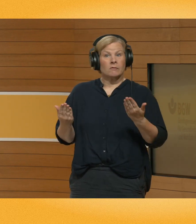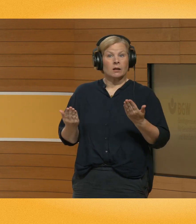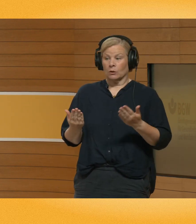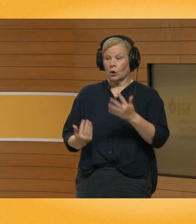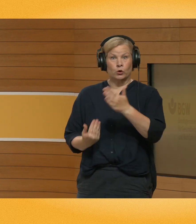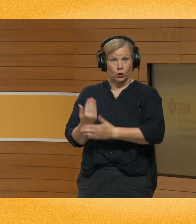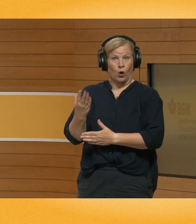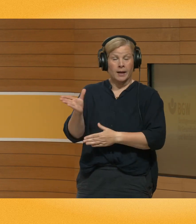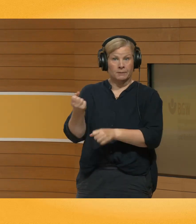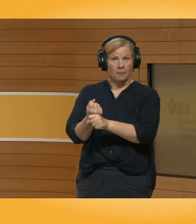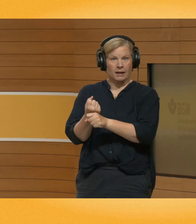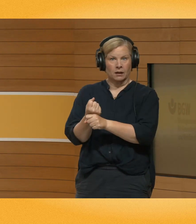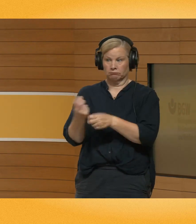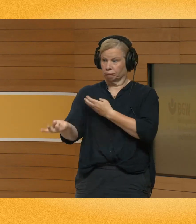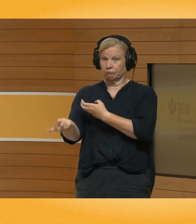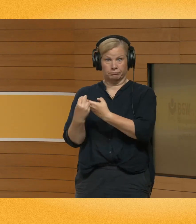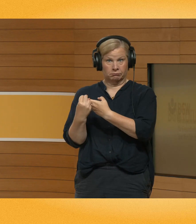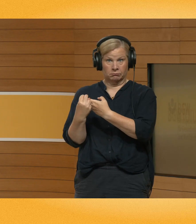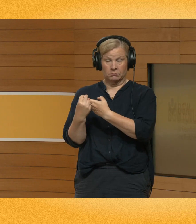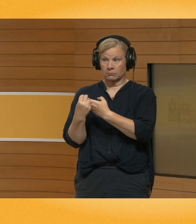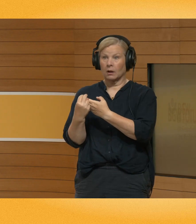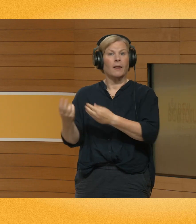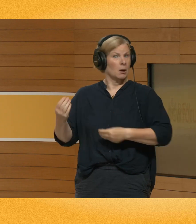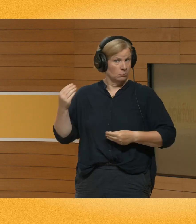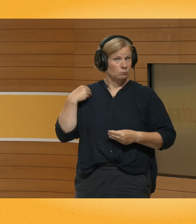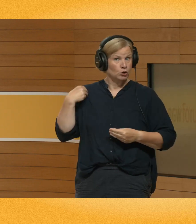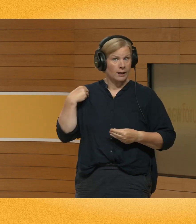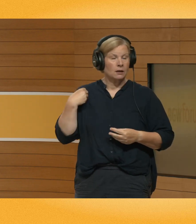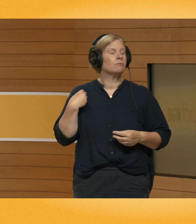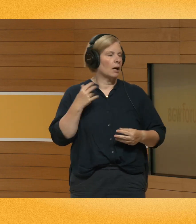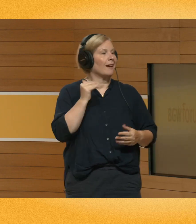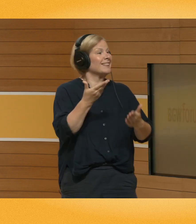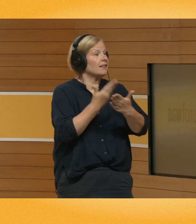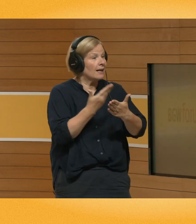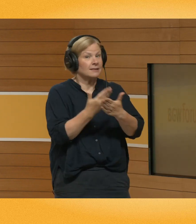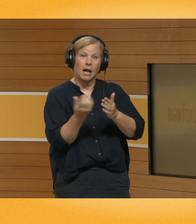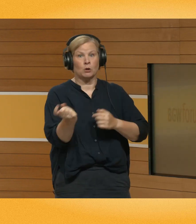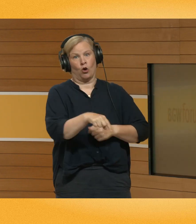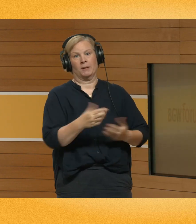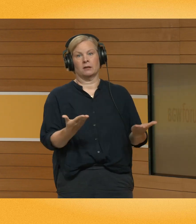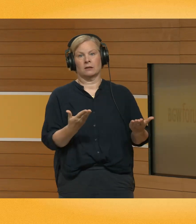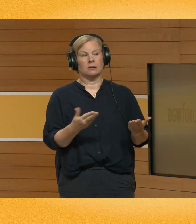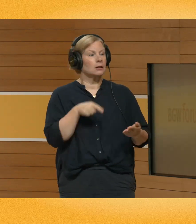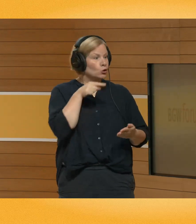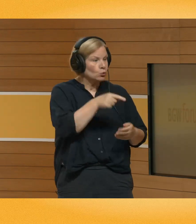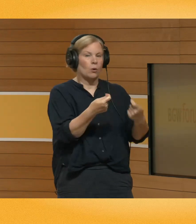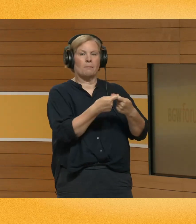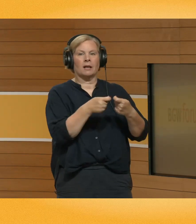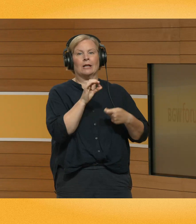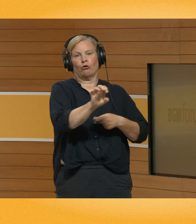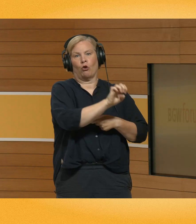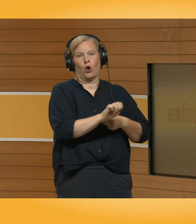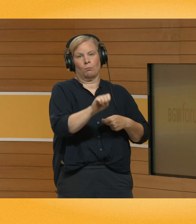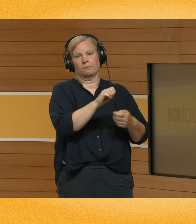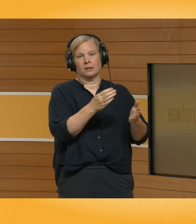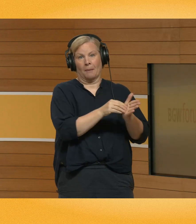in mind that Magnet is not that common in Germany so far. So it's just a small group of people who knows what it is. But